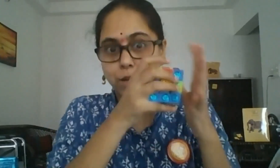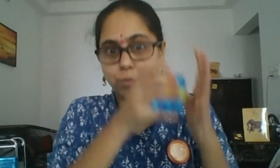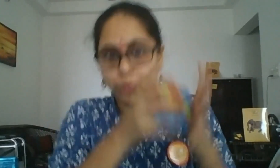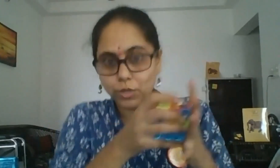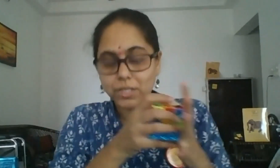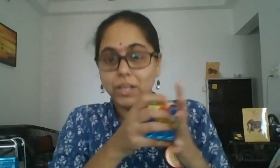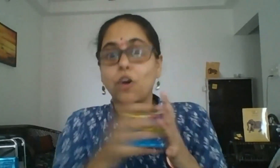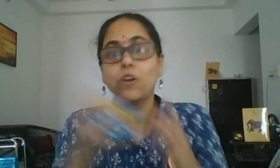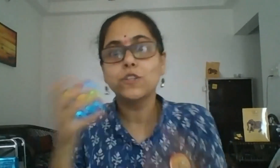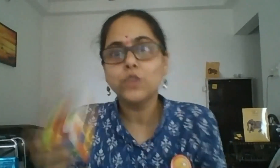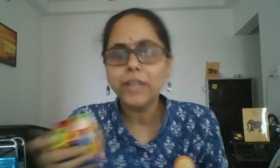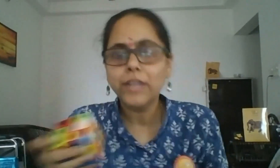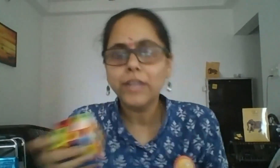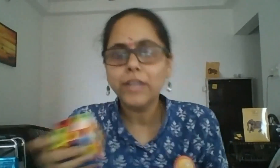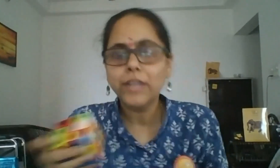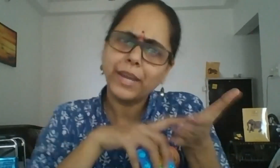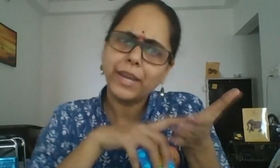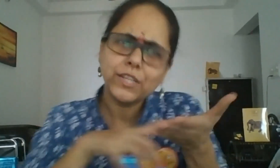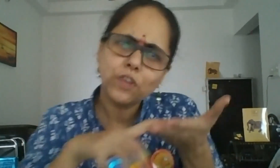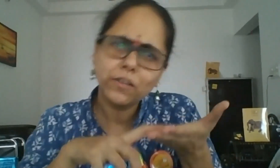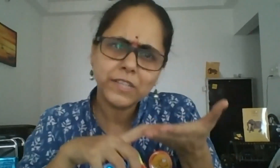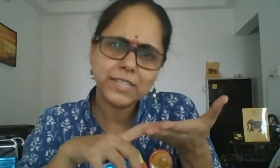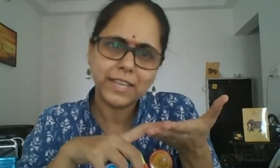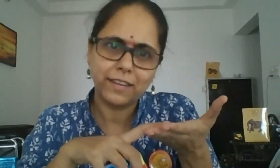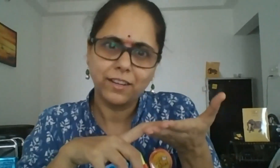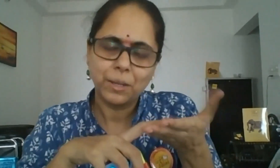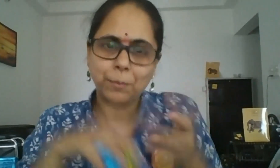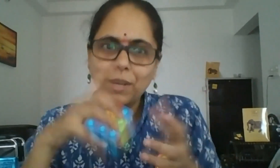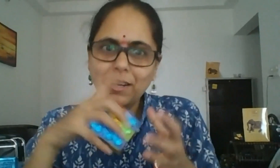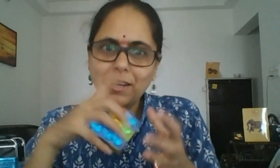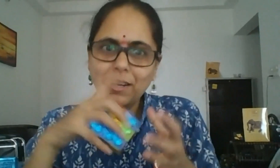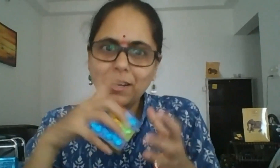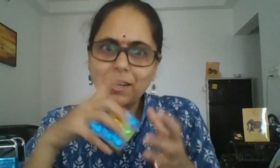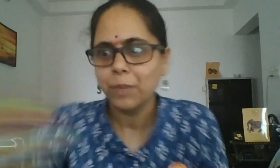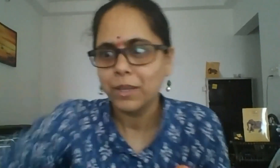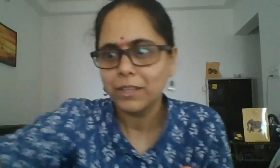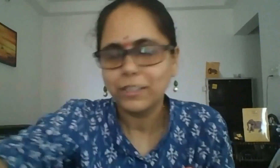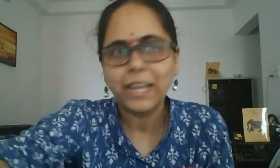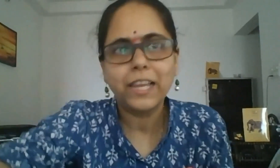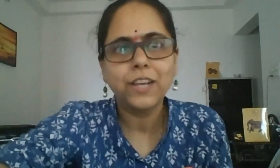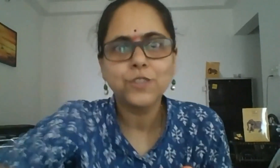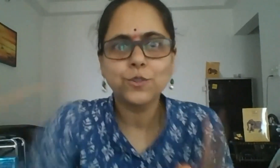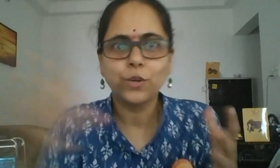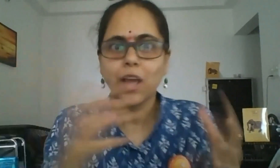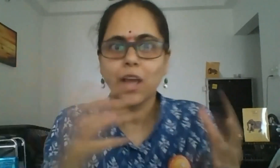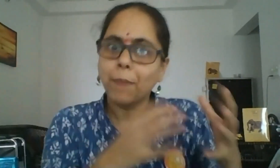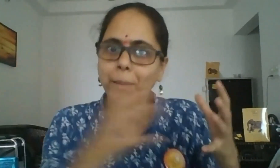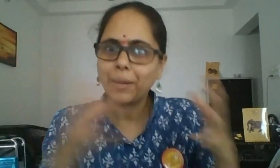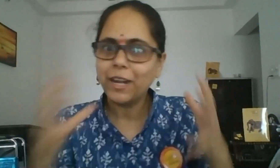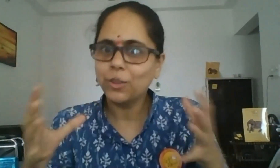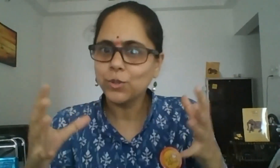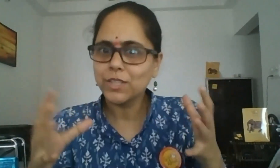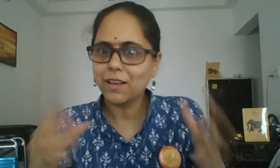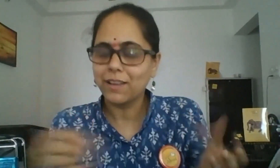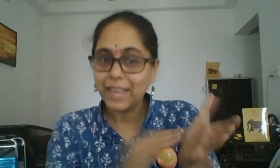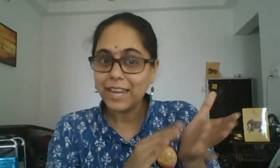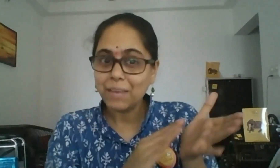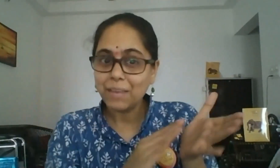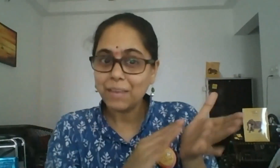books also tactile. Braille is always there. But if I am telling a story, Amma made dosa, can I make